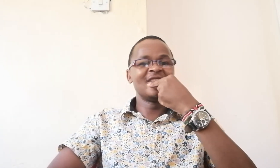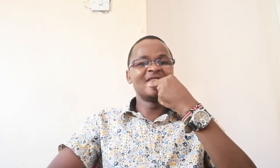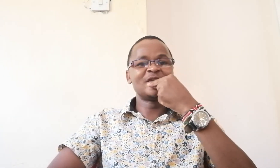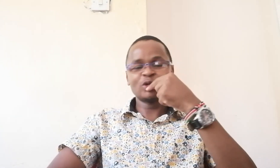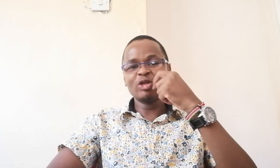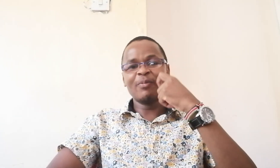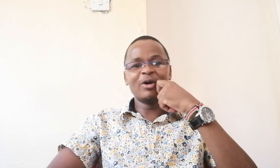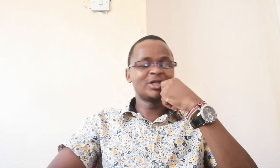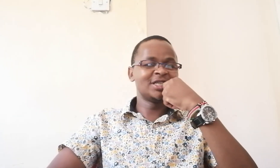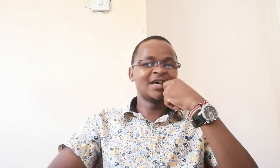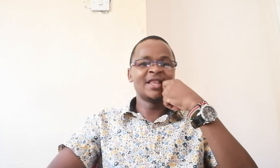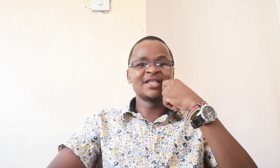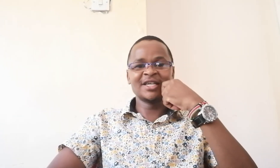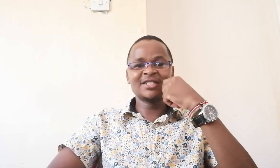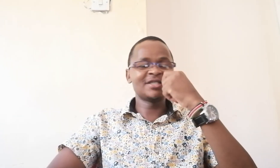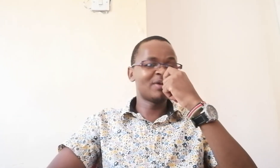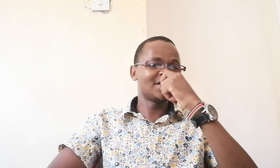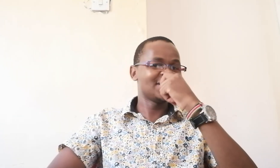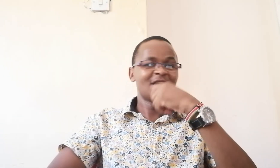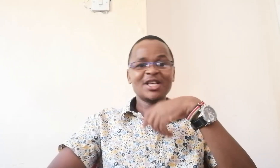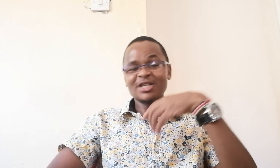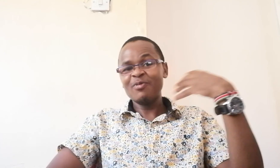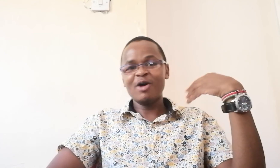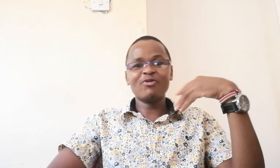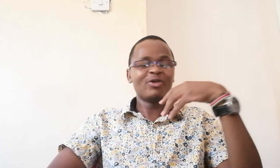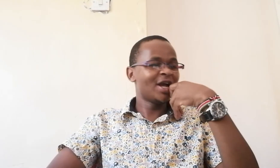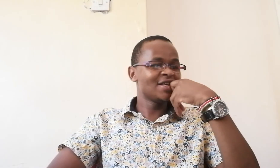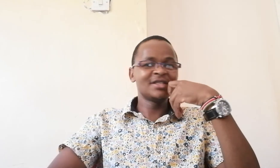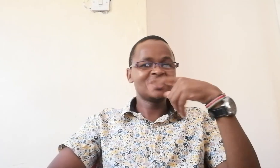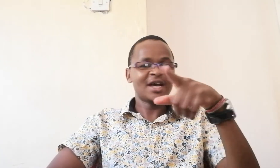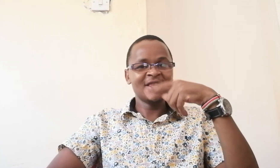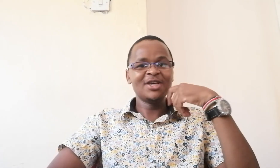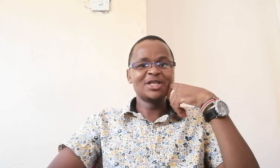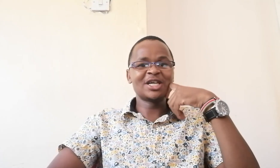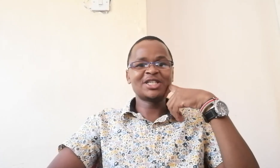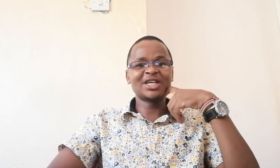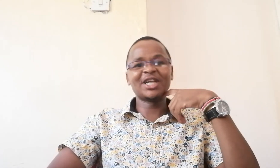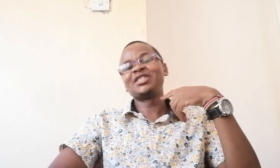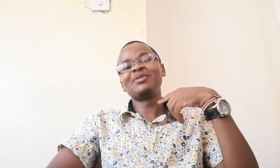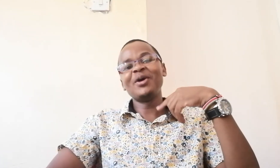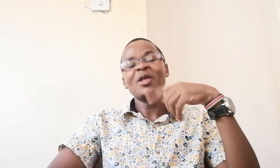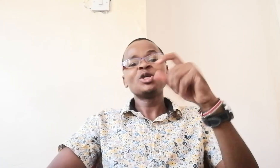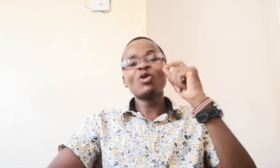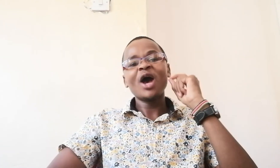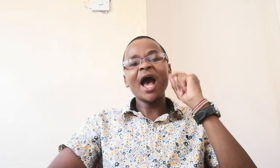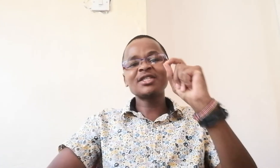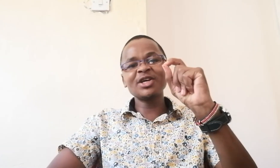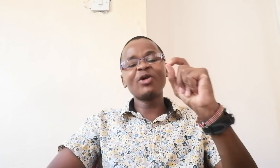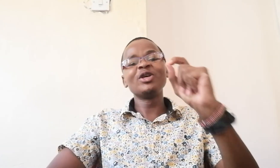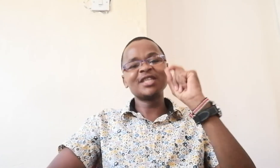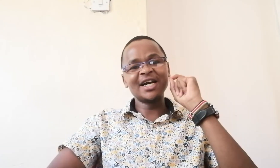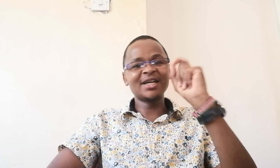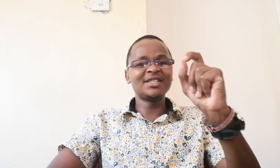the truth about the sentence, but somehow for us, I think it's a great team. So Arsenal is a great